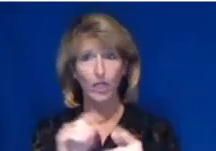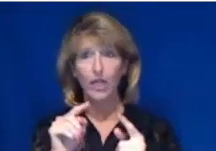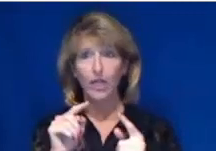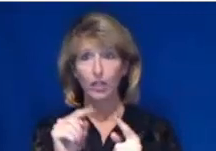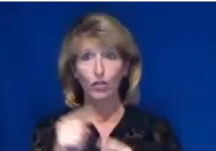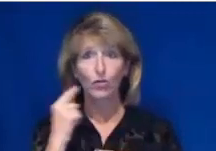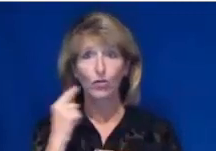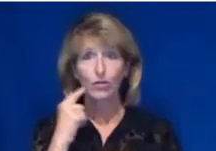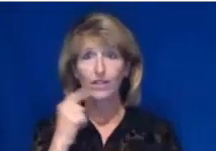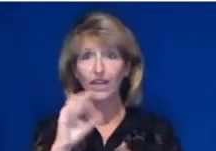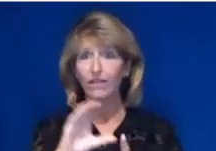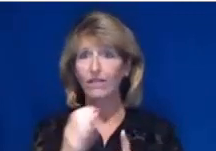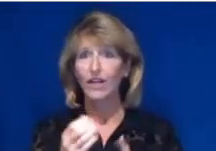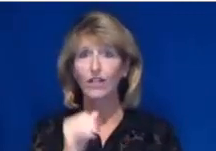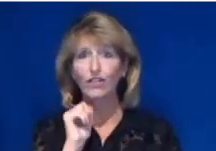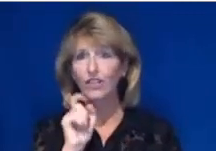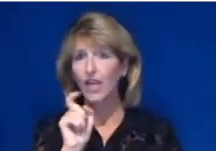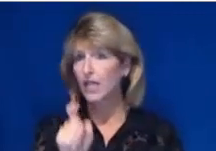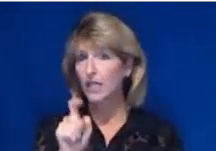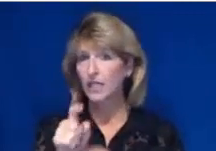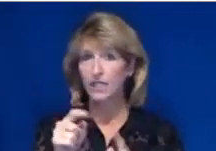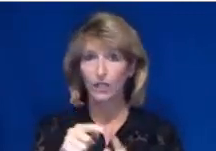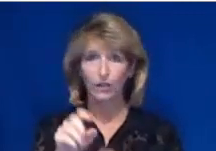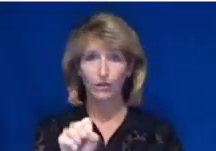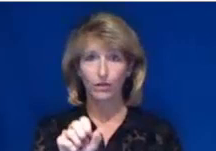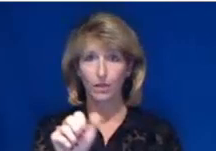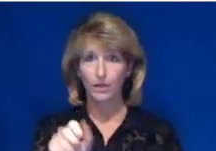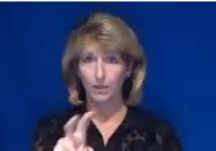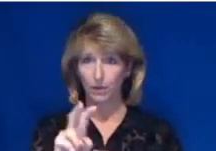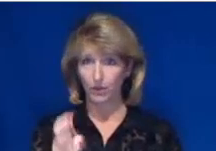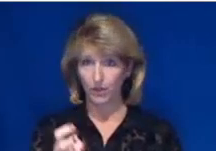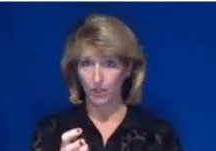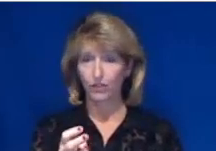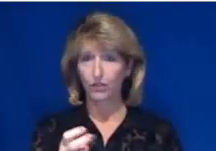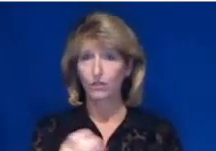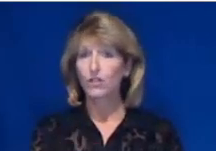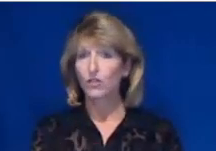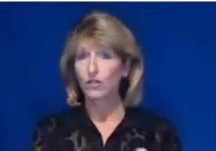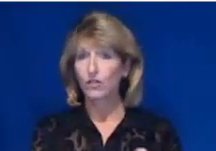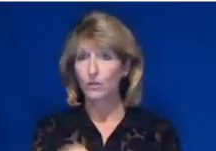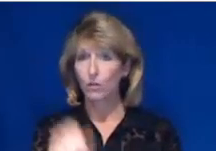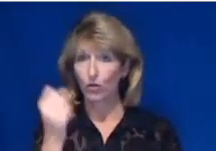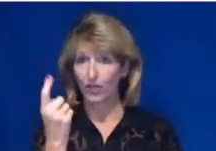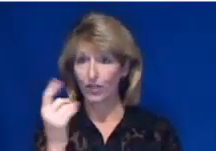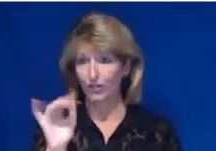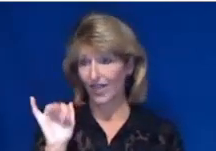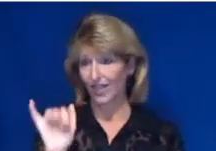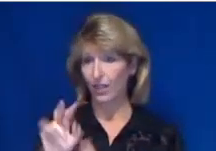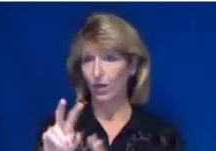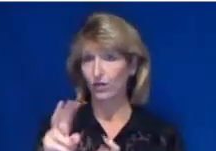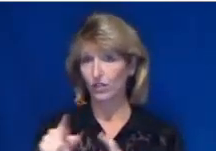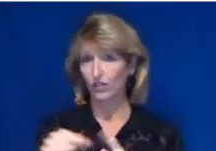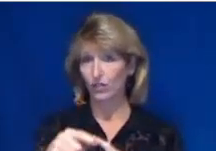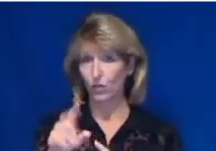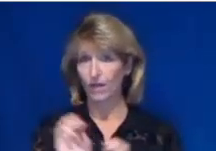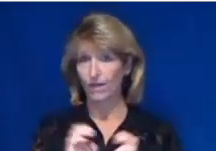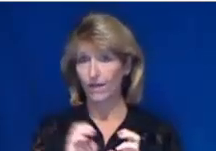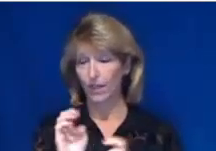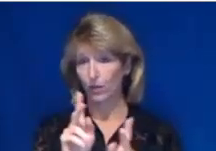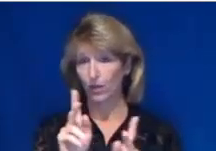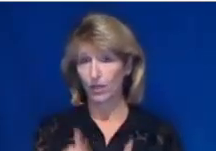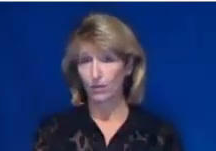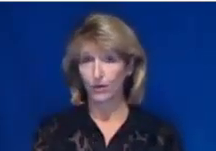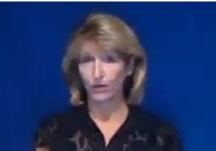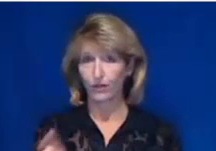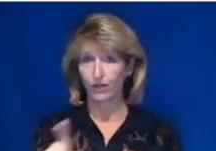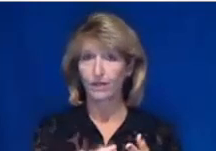but might be unaware of deaf culture, and therefore if a problem arises that's related to deaf culture, they may misunderstand that and